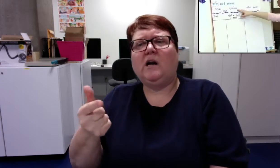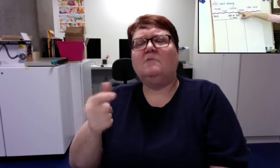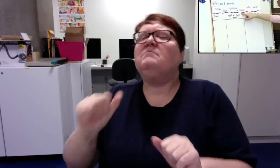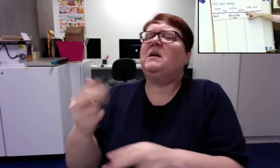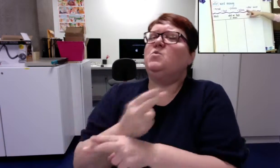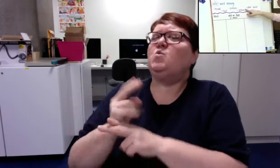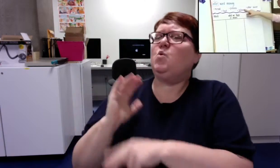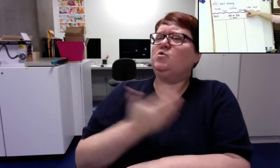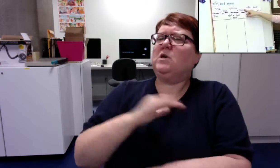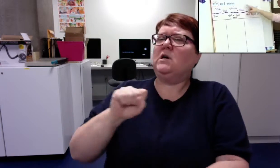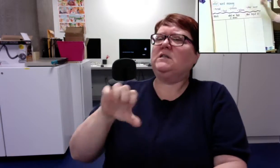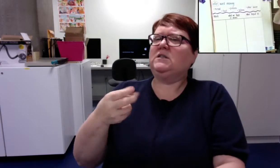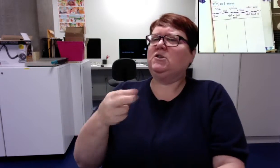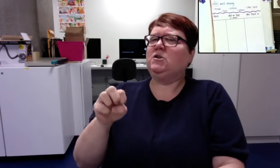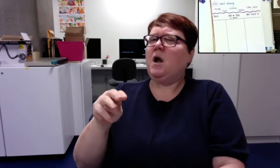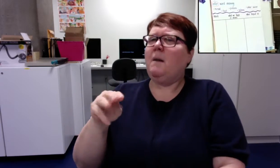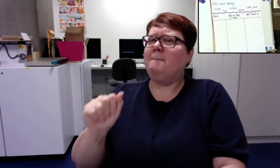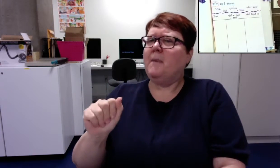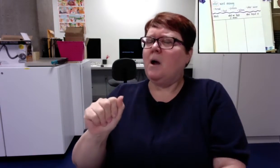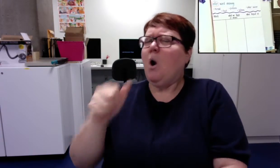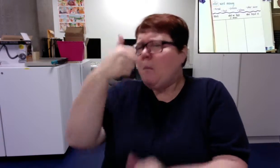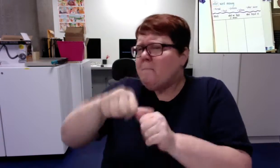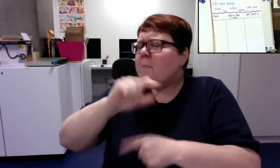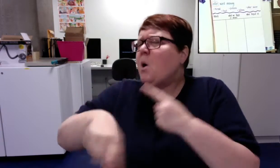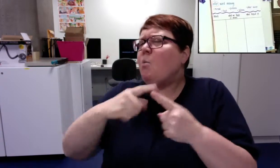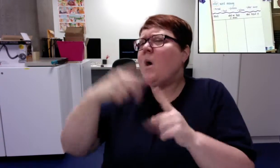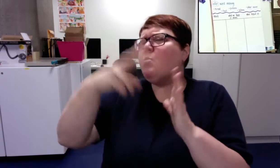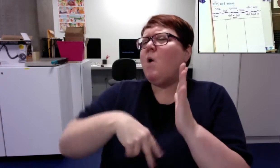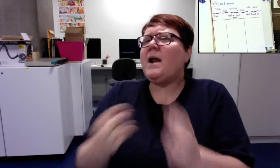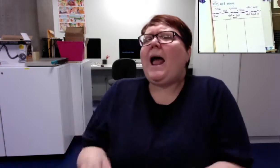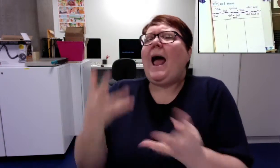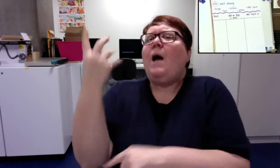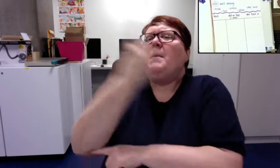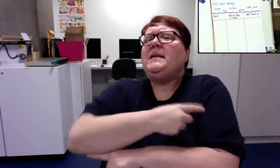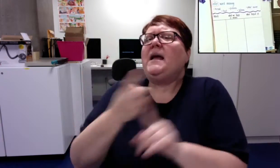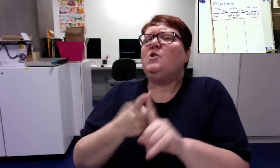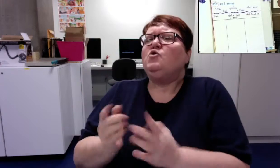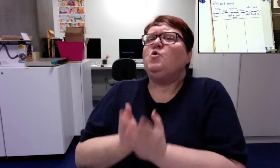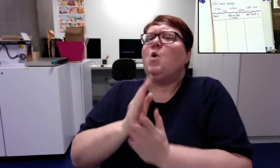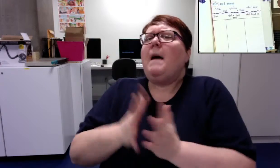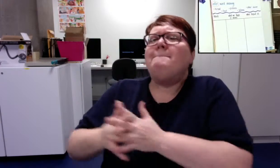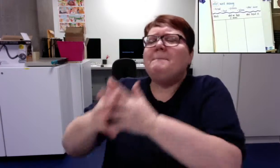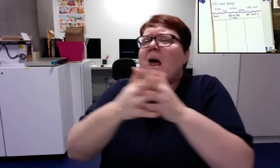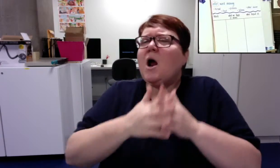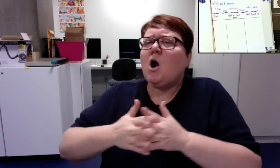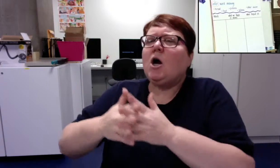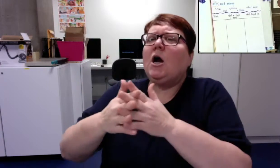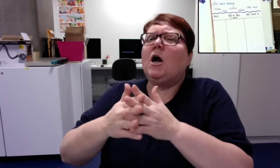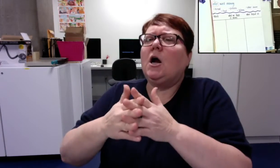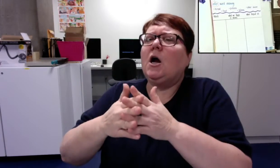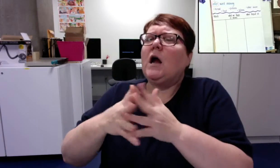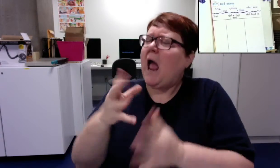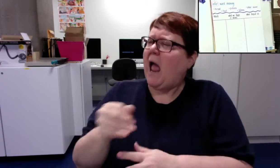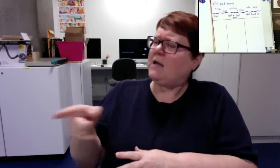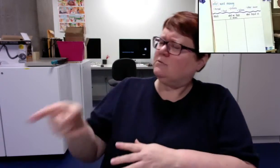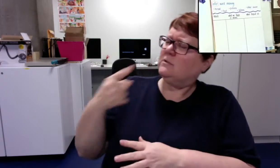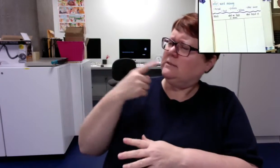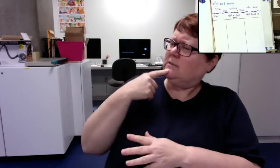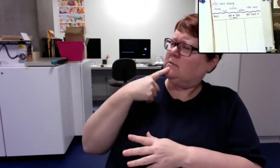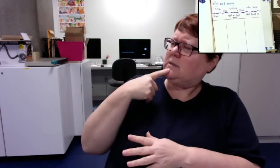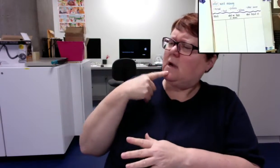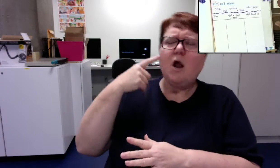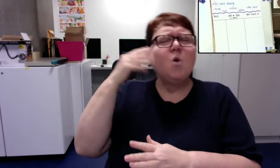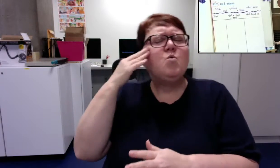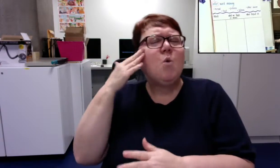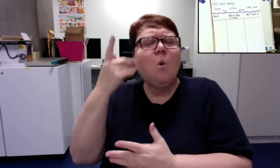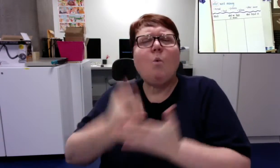schema. Do you remember when we read How Many Days to America? And it talked about a boat bobbing. And Jose had seen a boat, and he knew that boats went